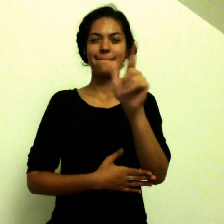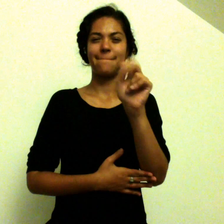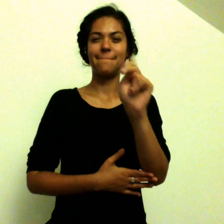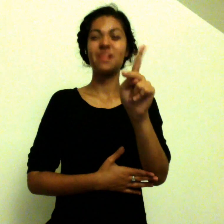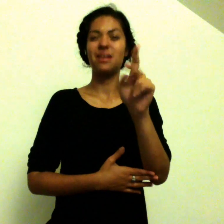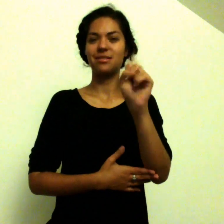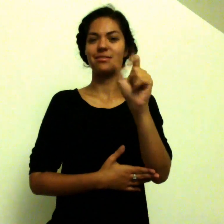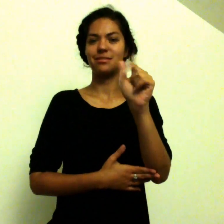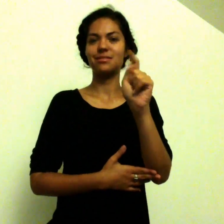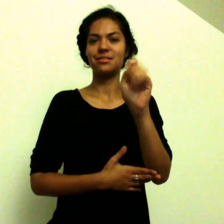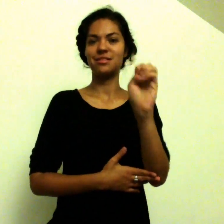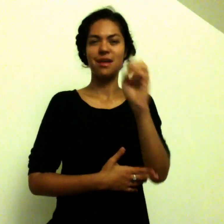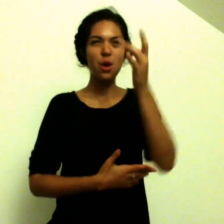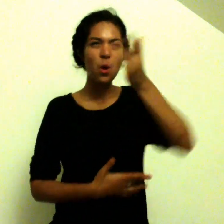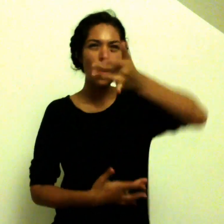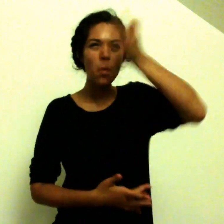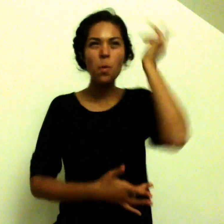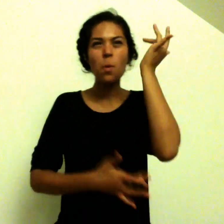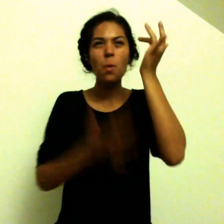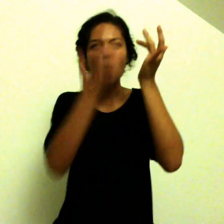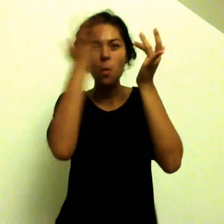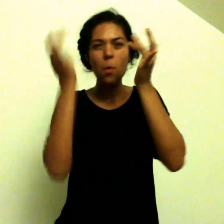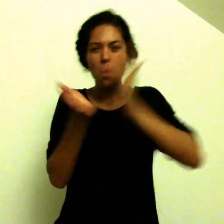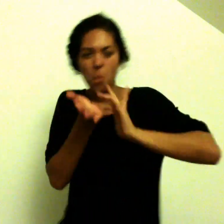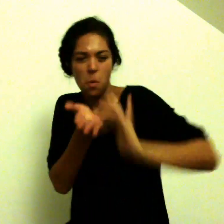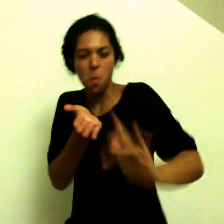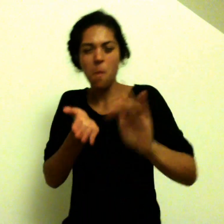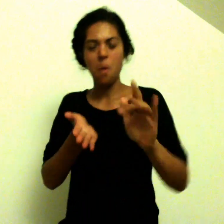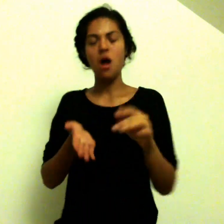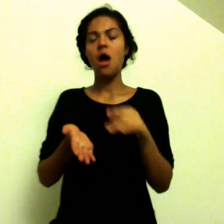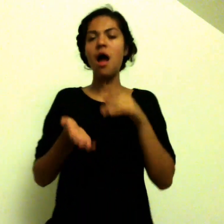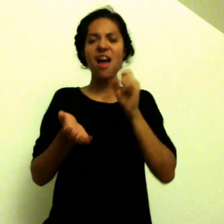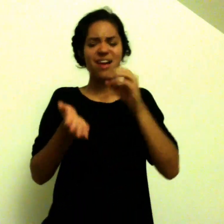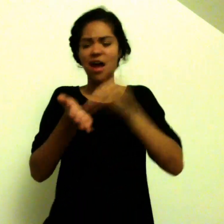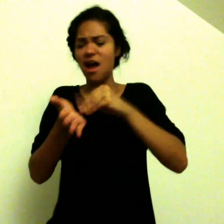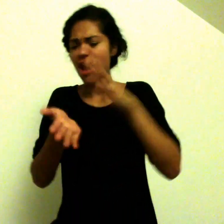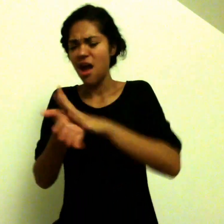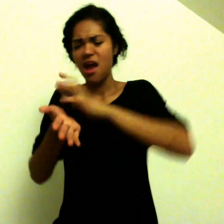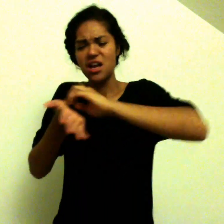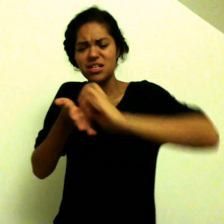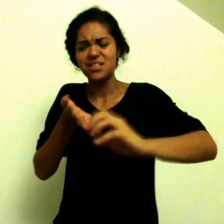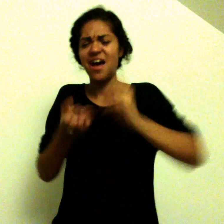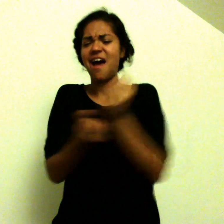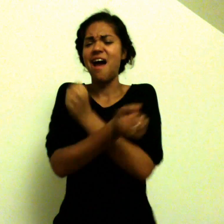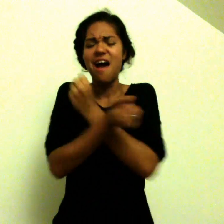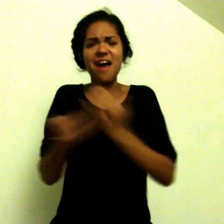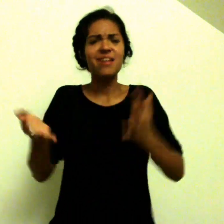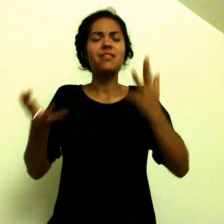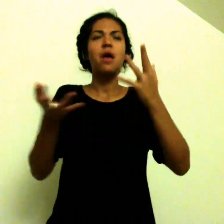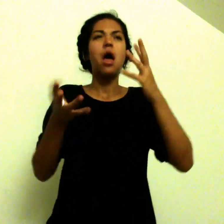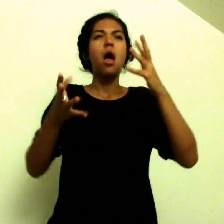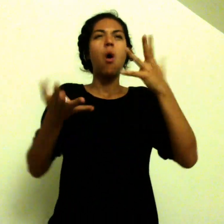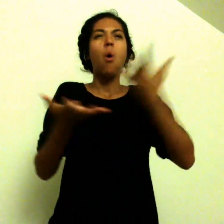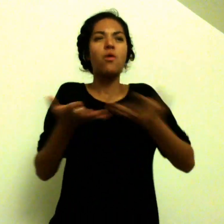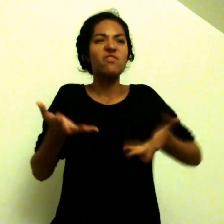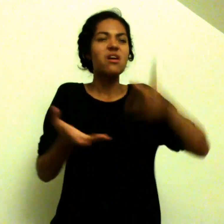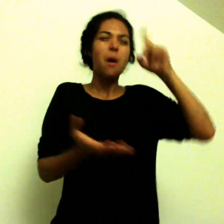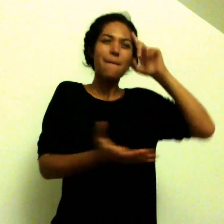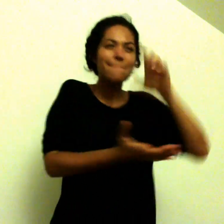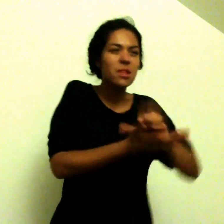and engrave the content and the extent to which this child can believe. That's why you learn more about life